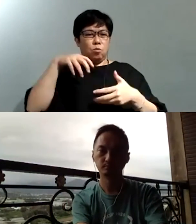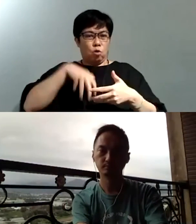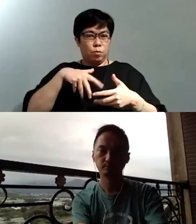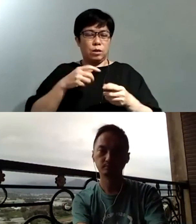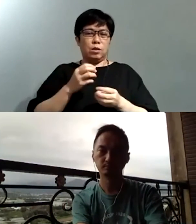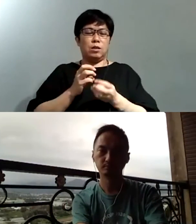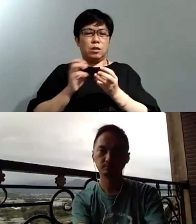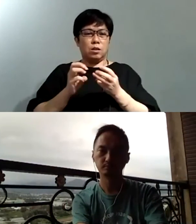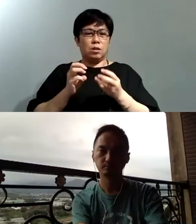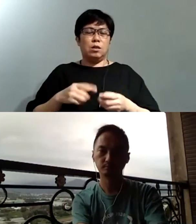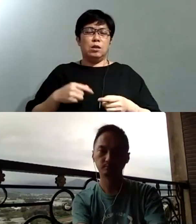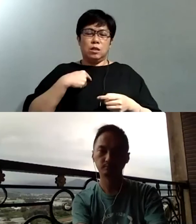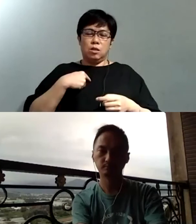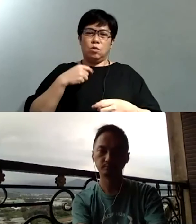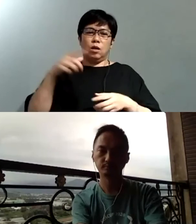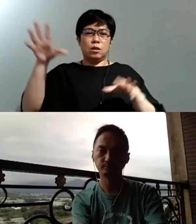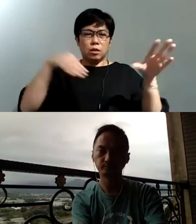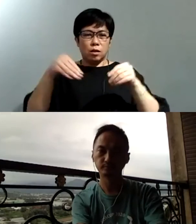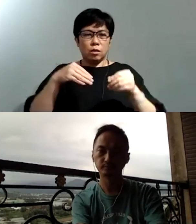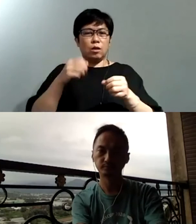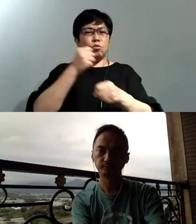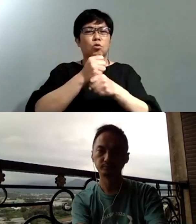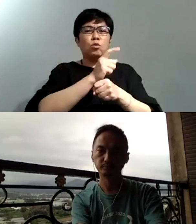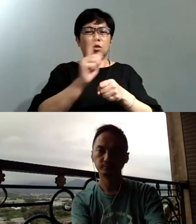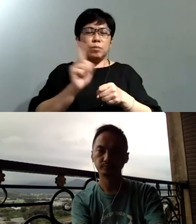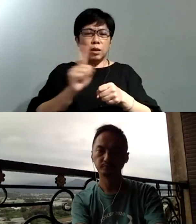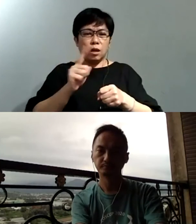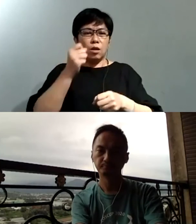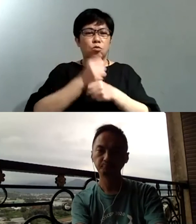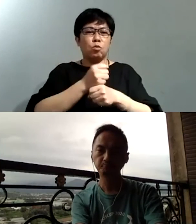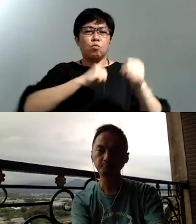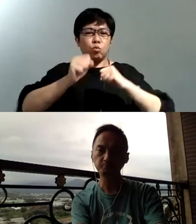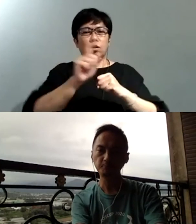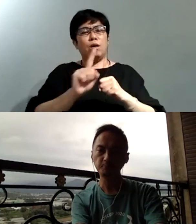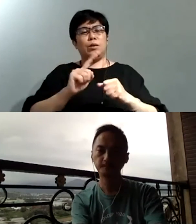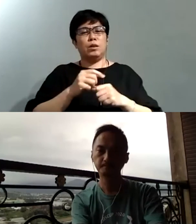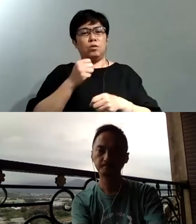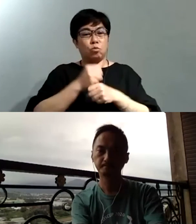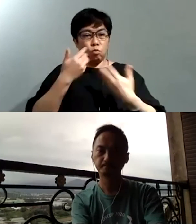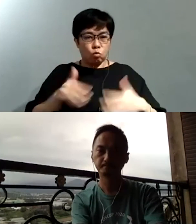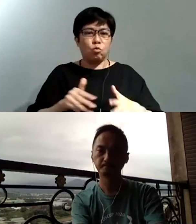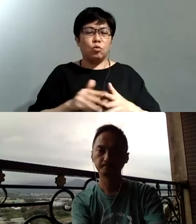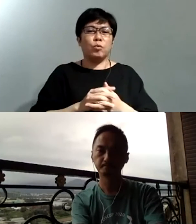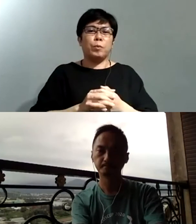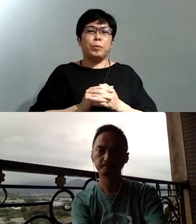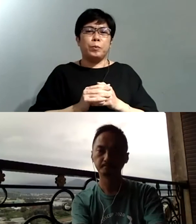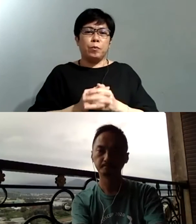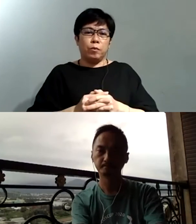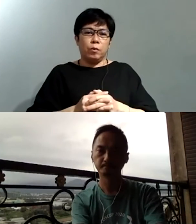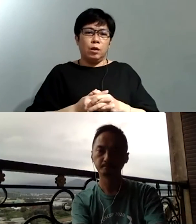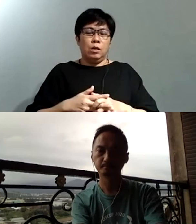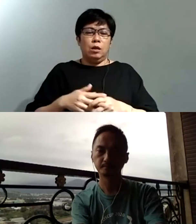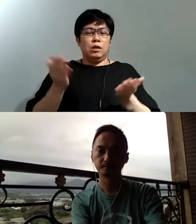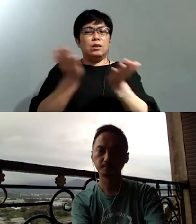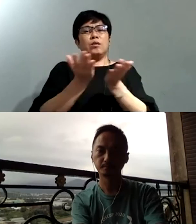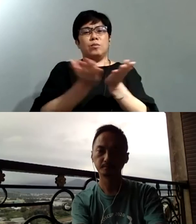the activity, you know, the factual, the evidence that when people, you know,